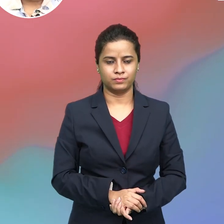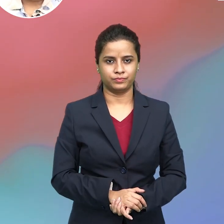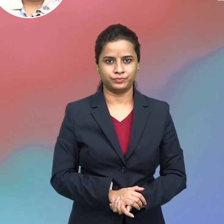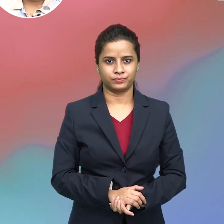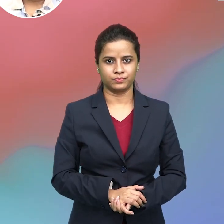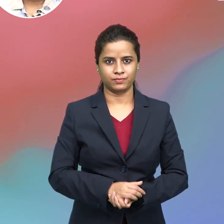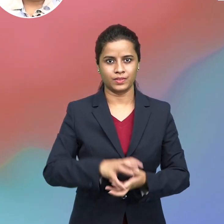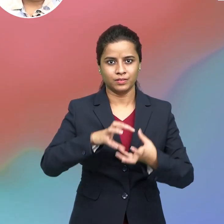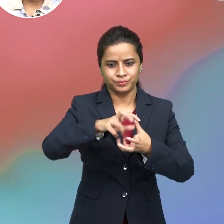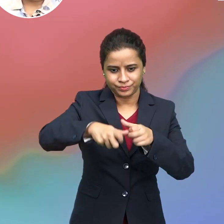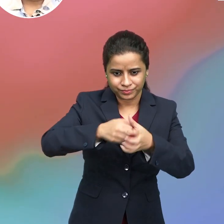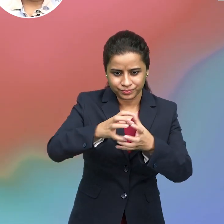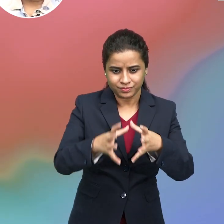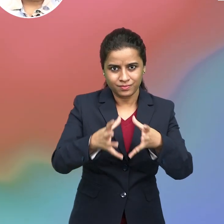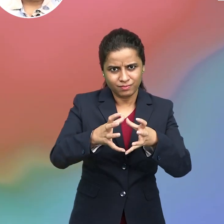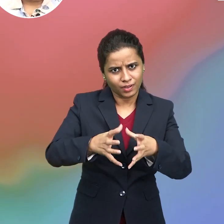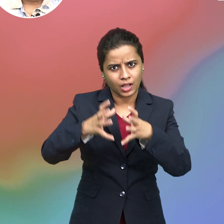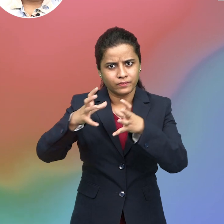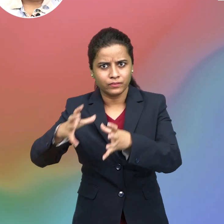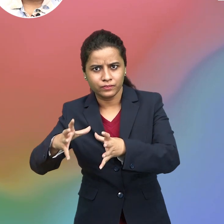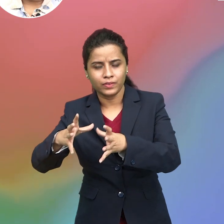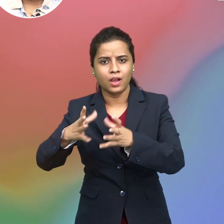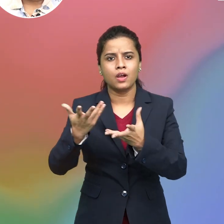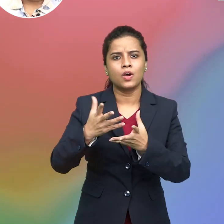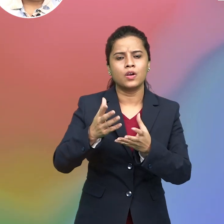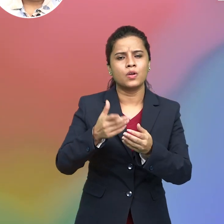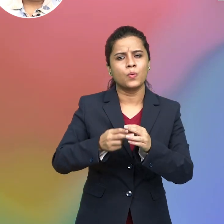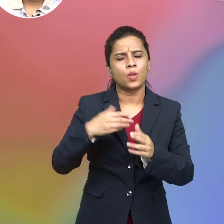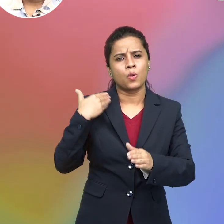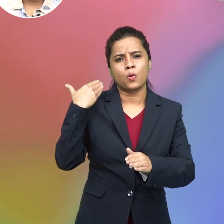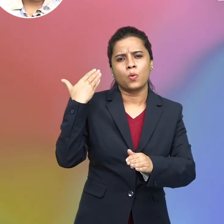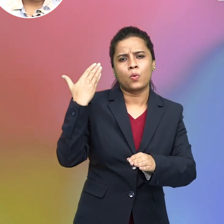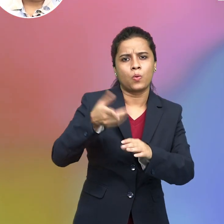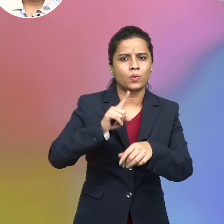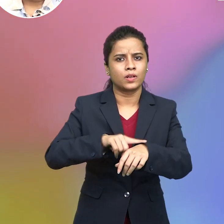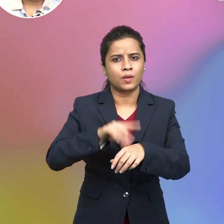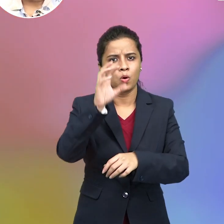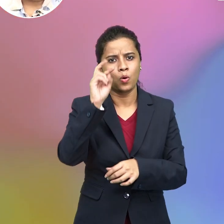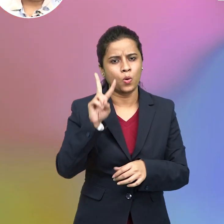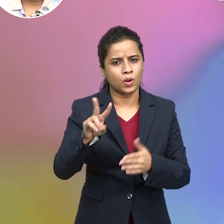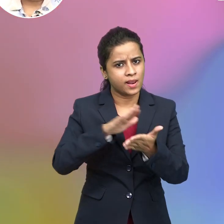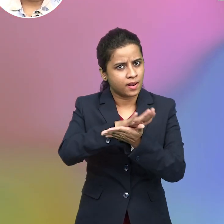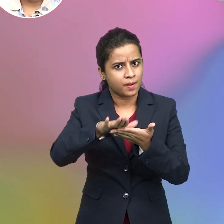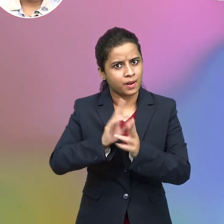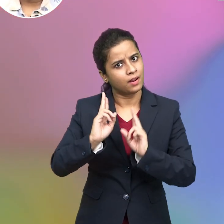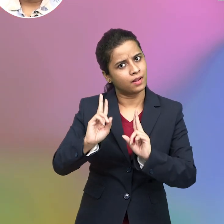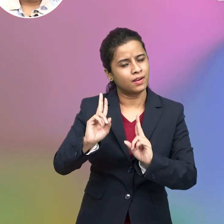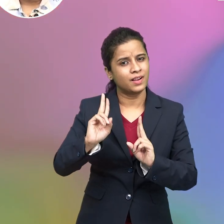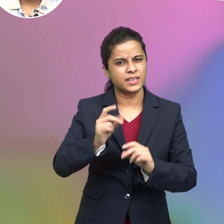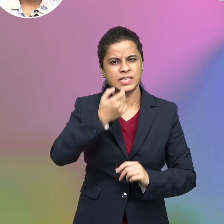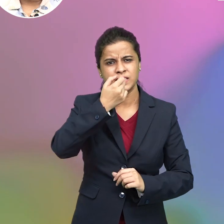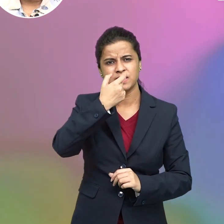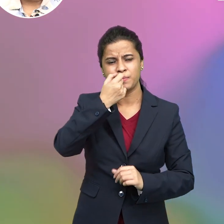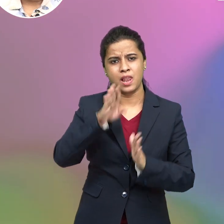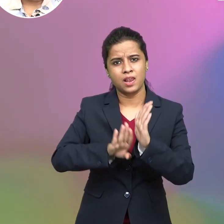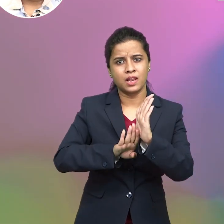The dough stands for a long time without oxygen and develops a characteristic smell